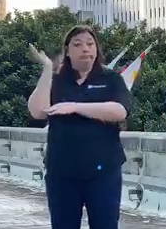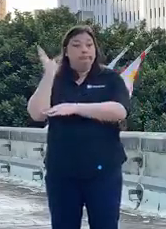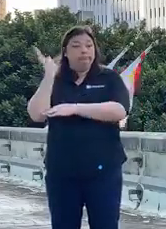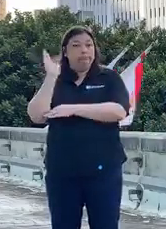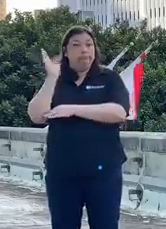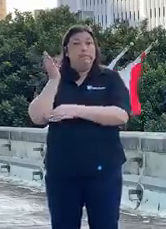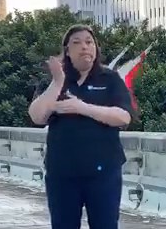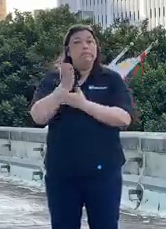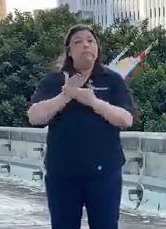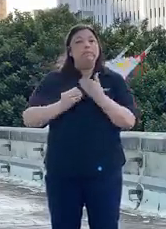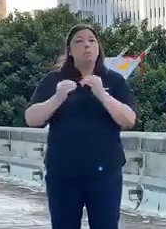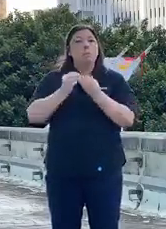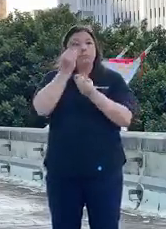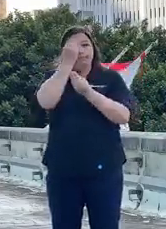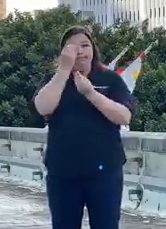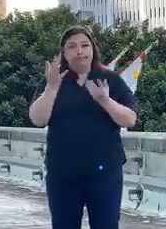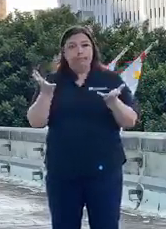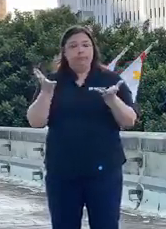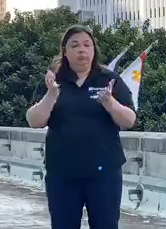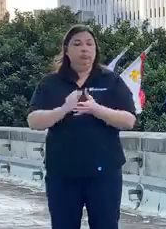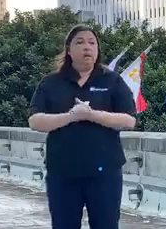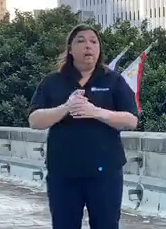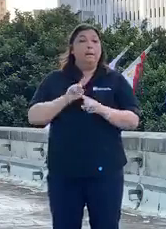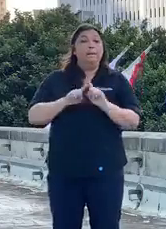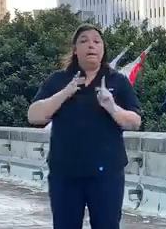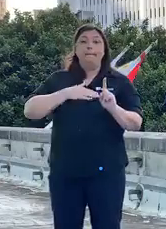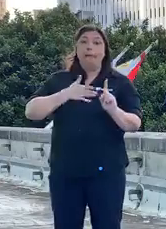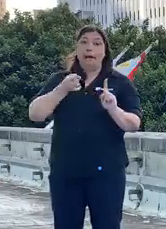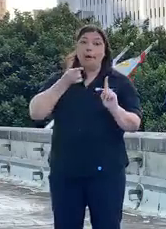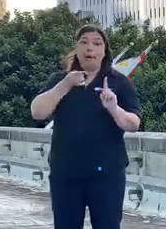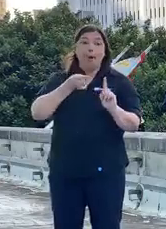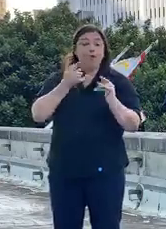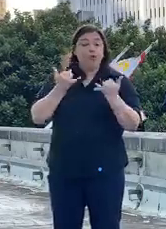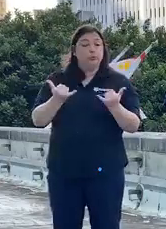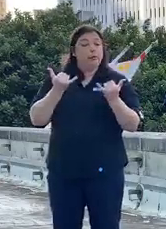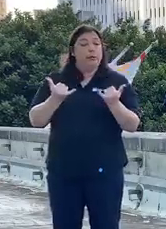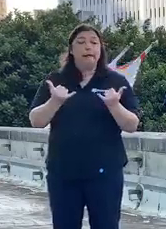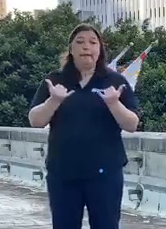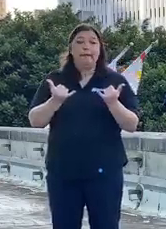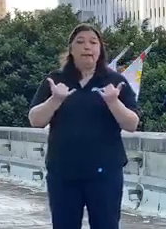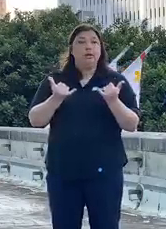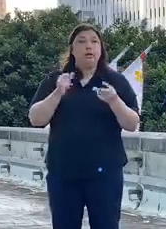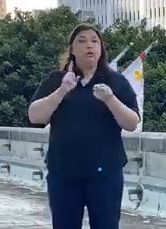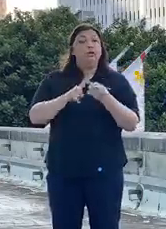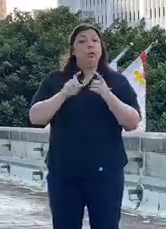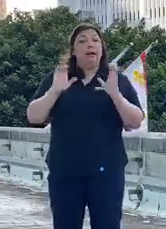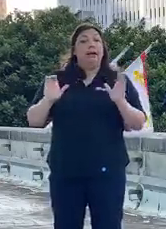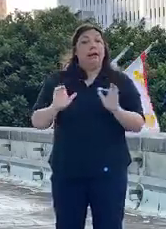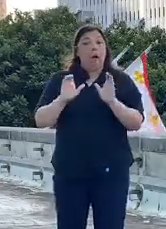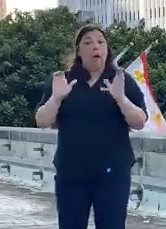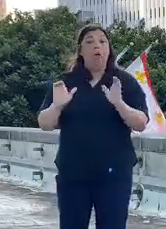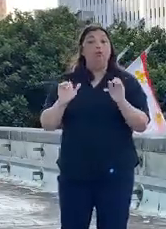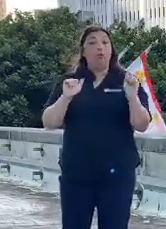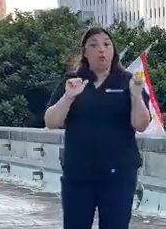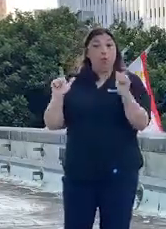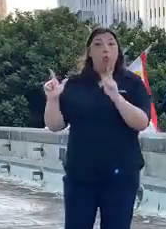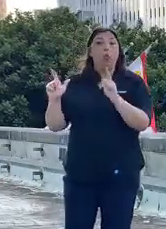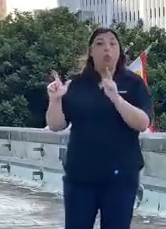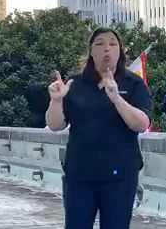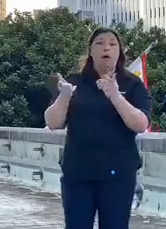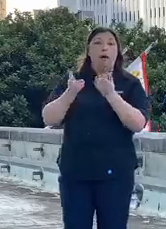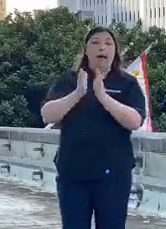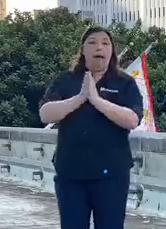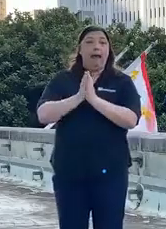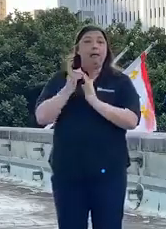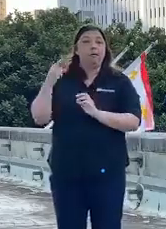share just a little bit more with you. But my main goal today is to encourage you and to